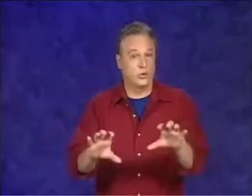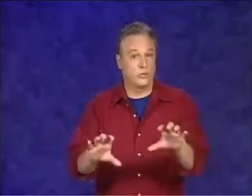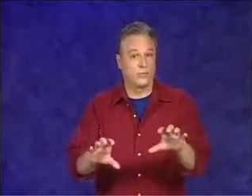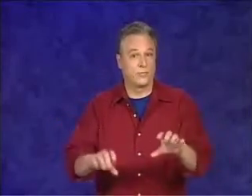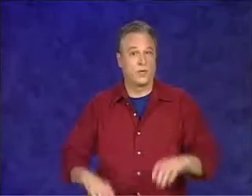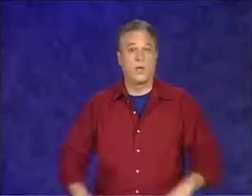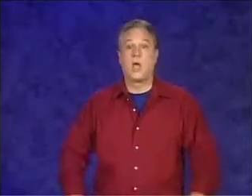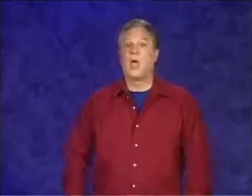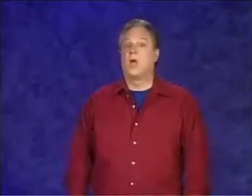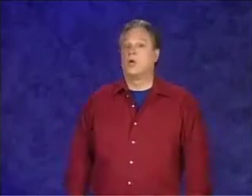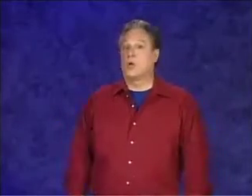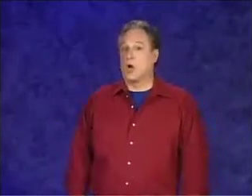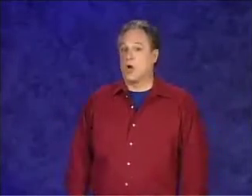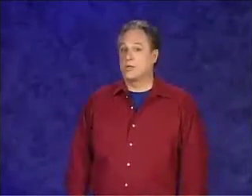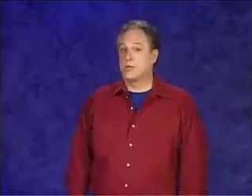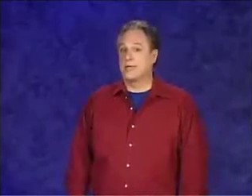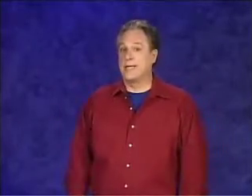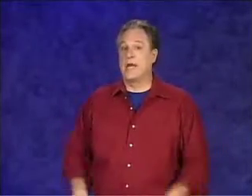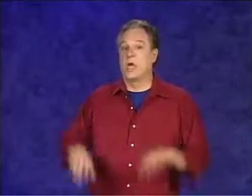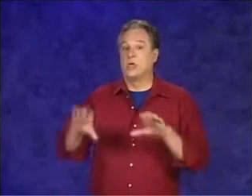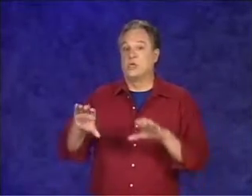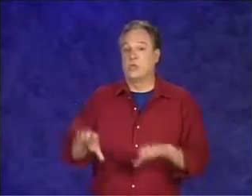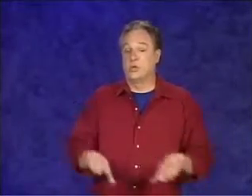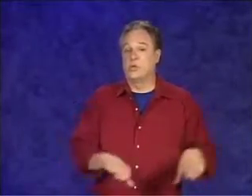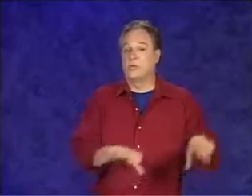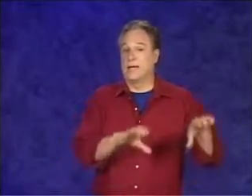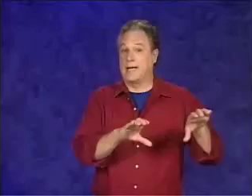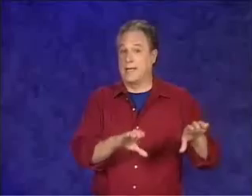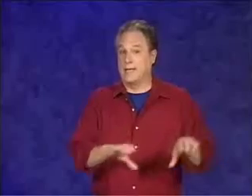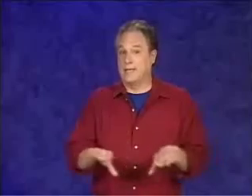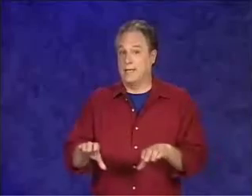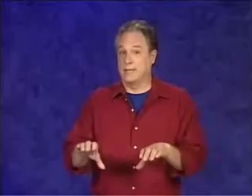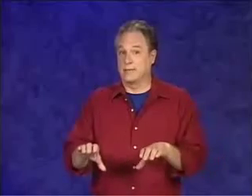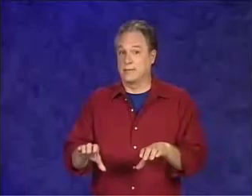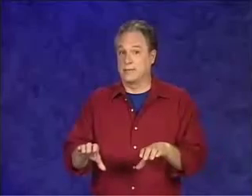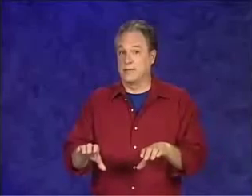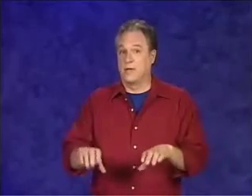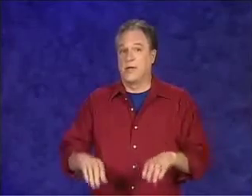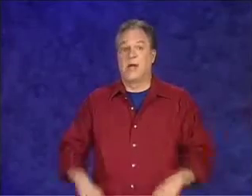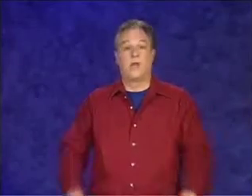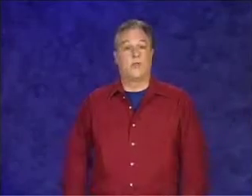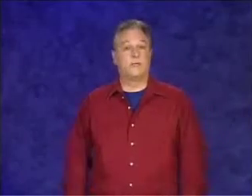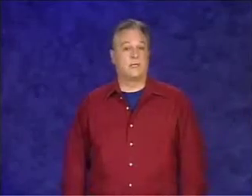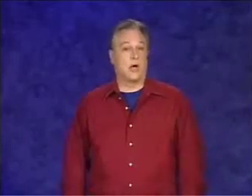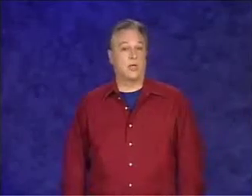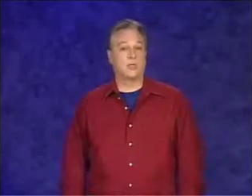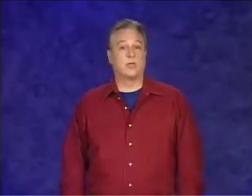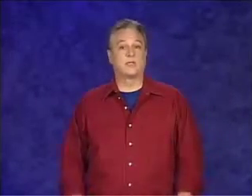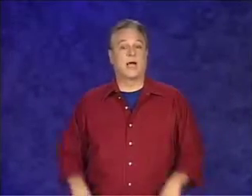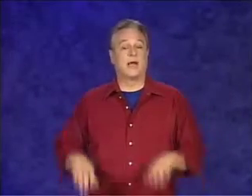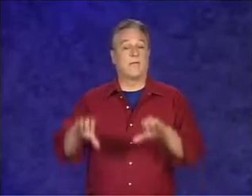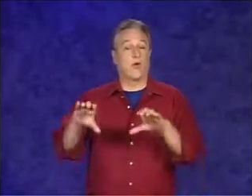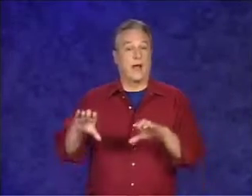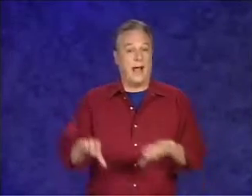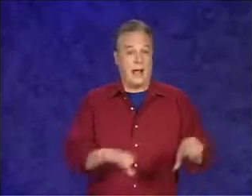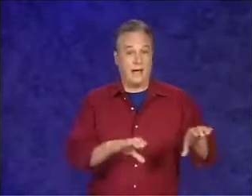do. You'll also see do sign like this. This is also the sign for